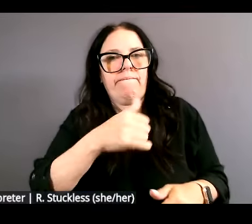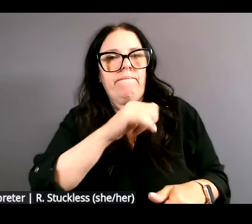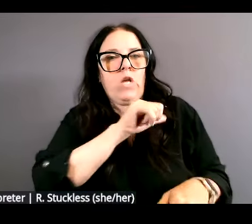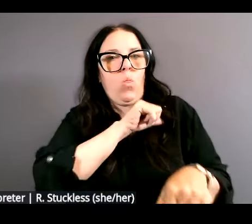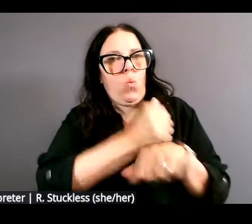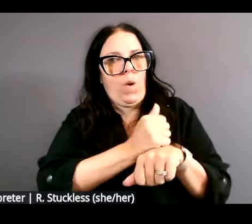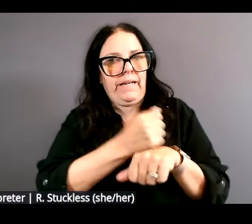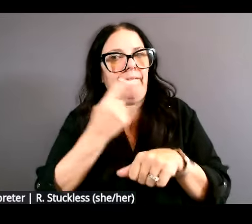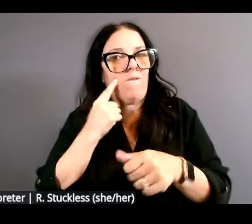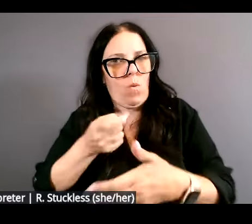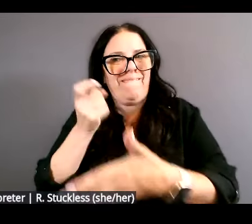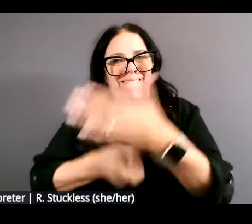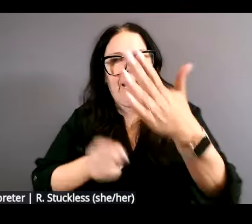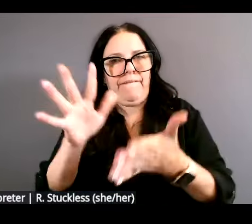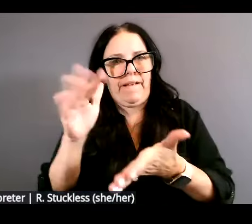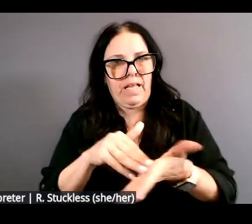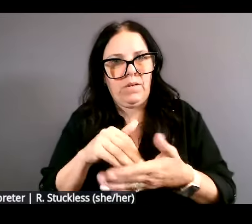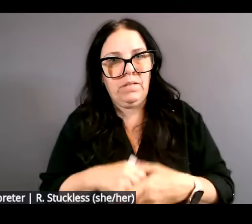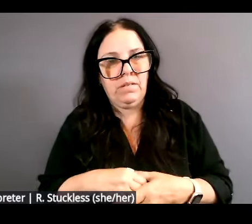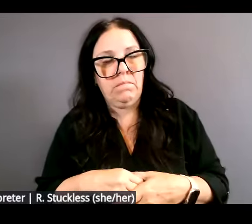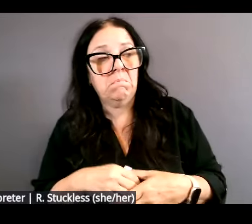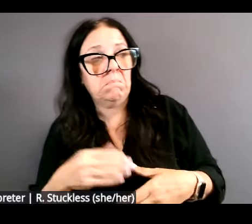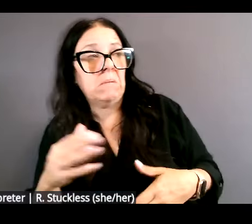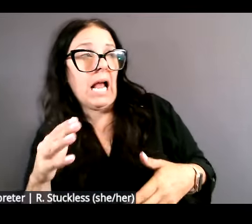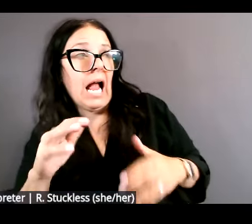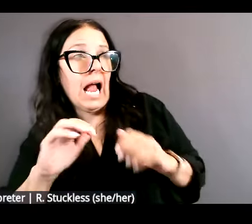authority. As I read the statute, yes.